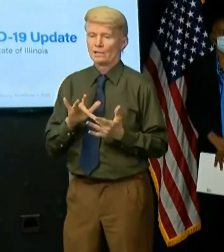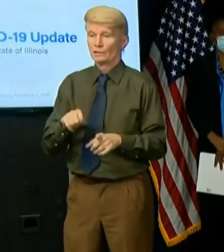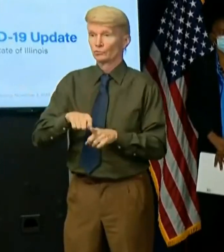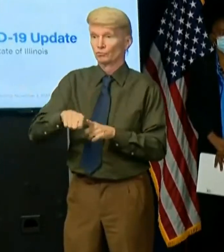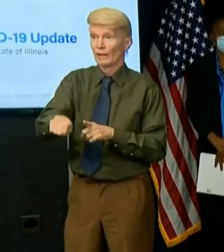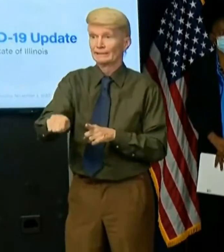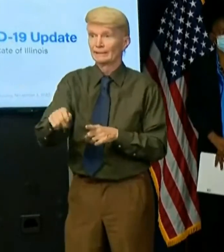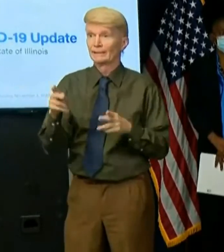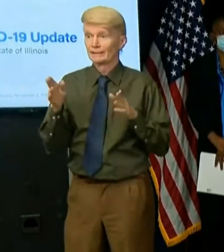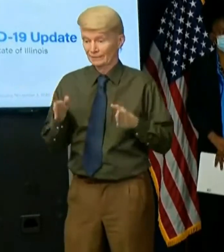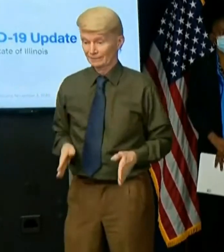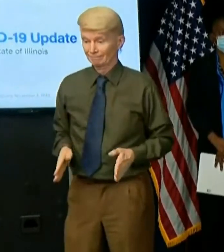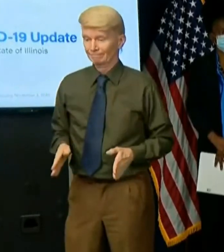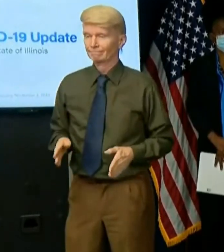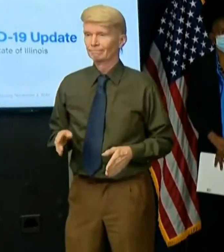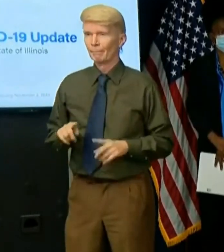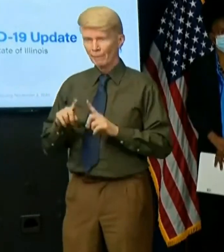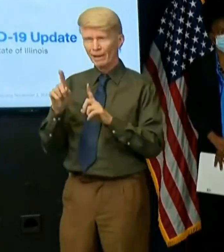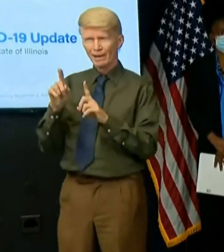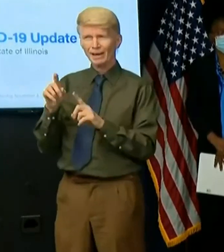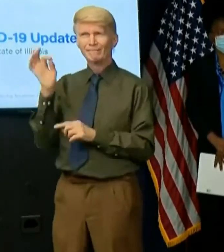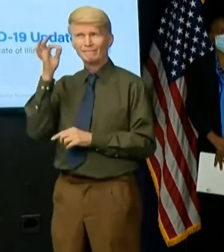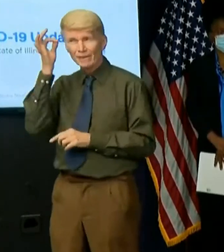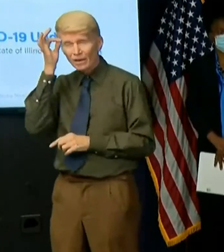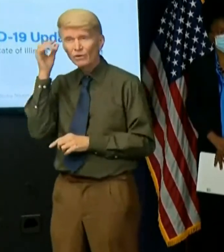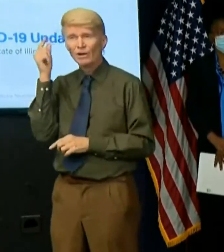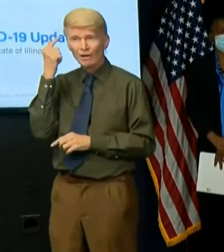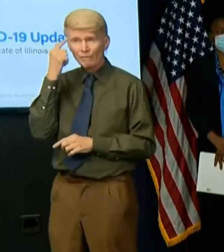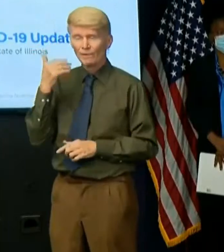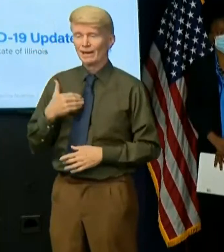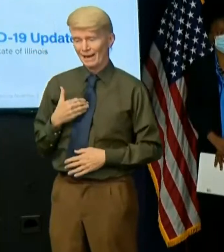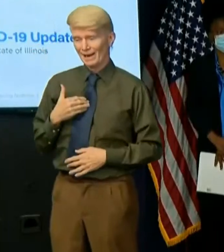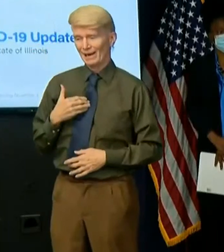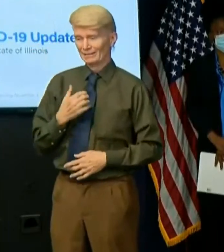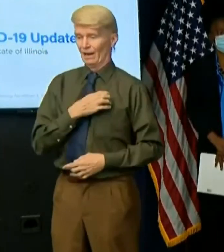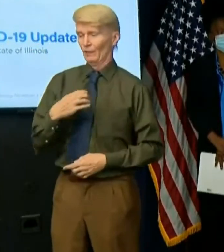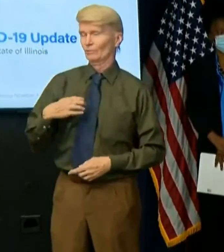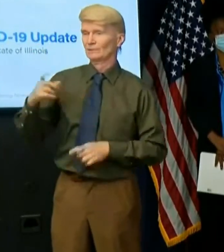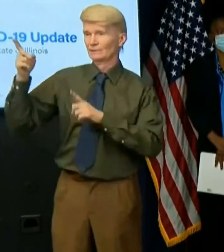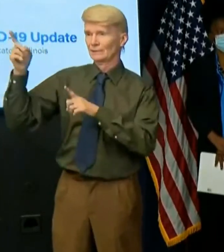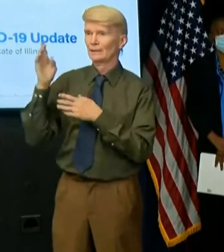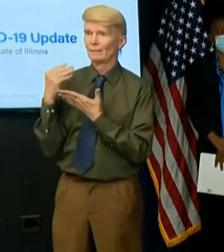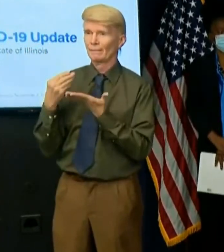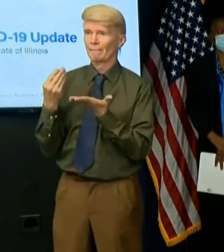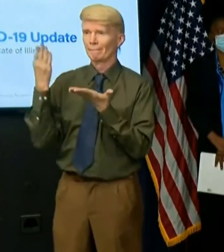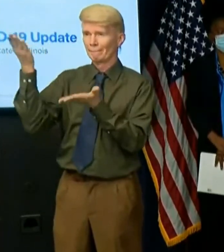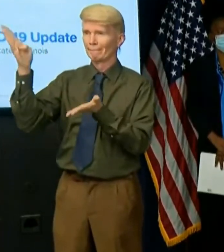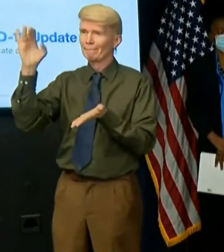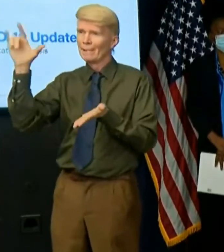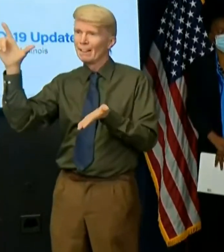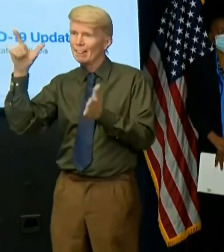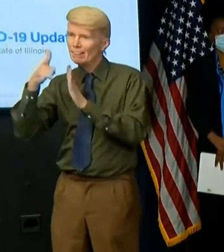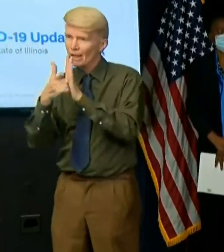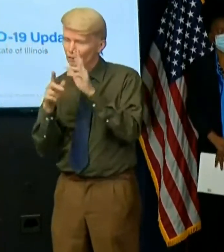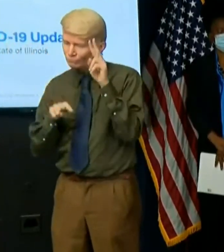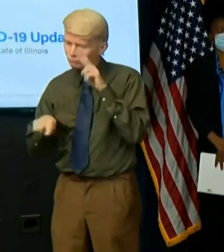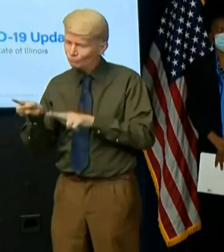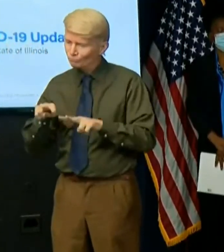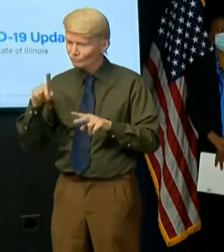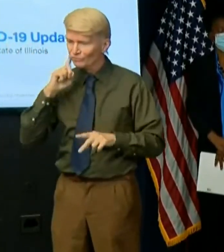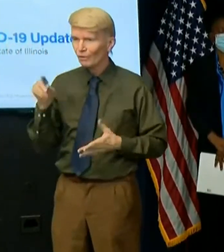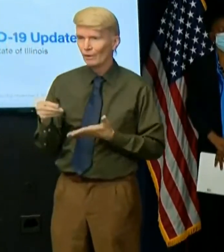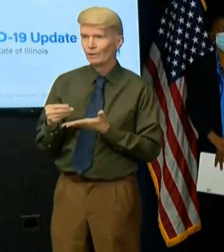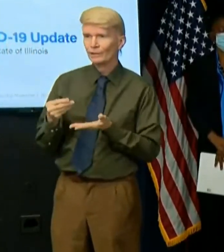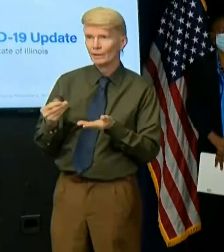everybody that the federal government has a testing and tracing bill before it, the Congress does, and it hasn't acted upon that. We need